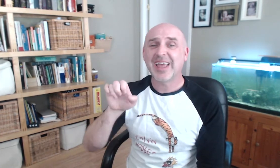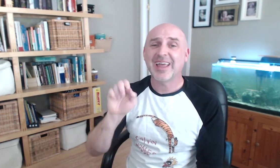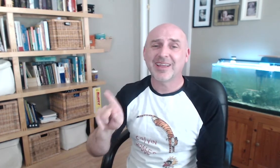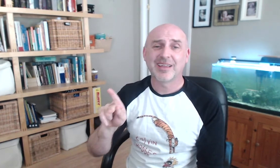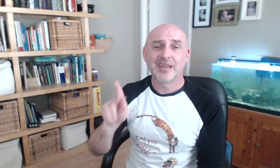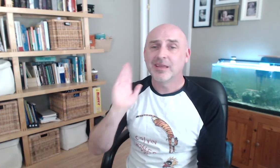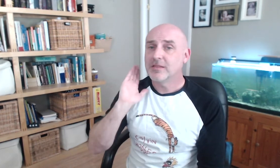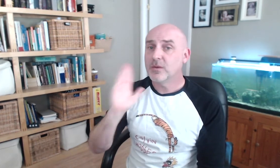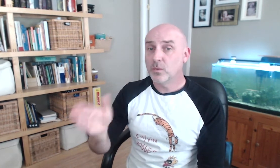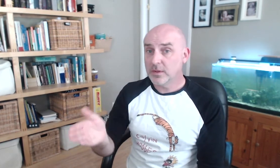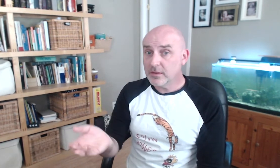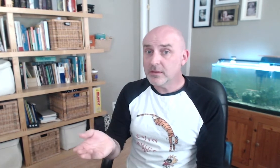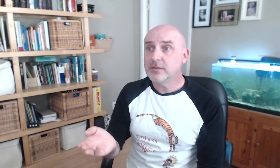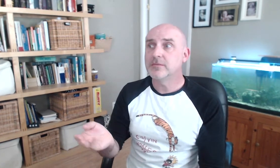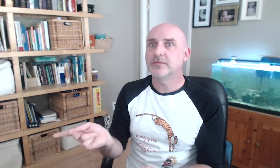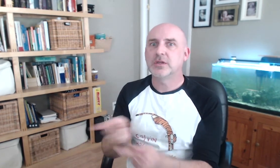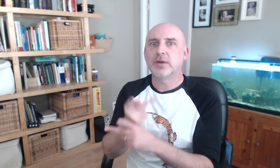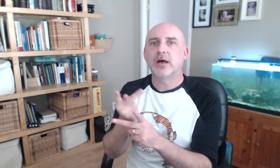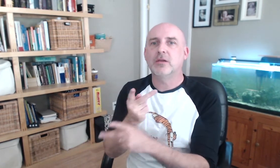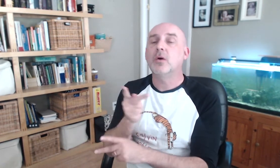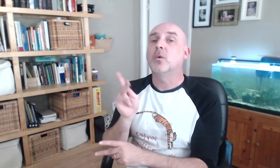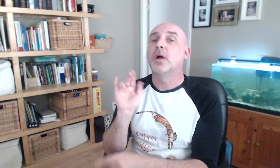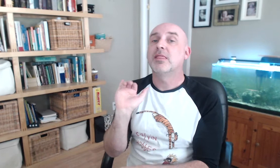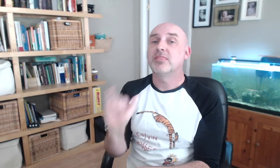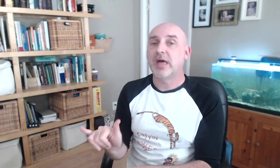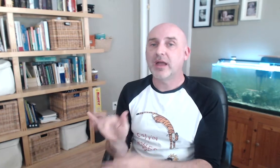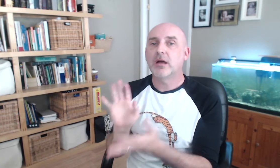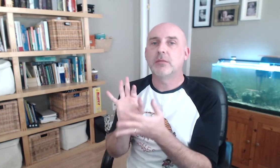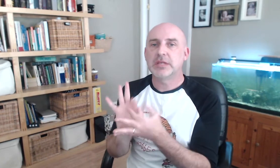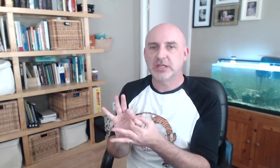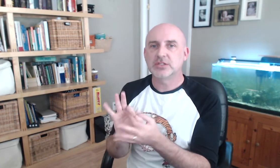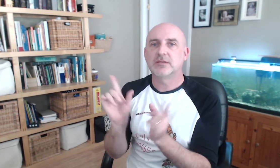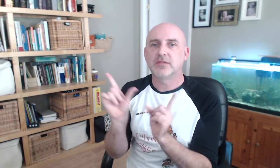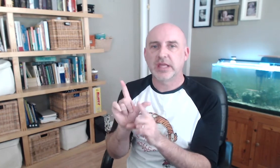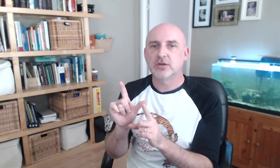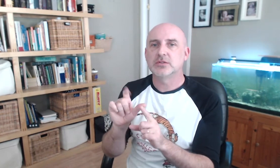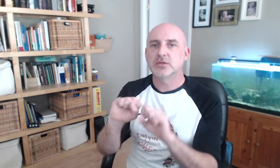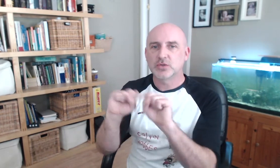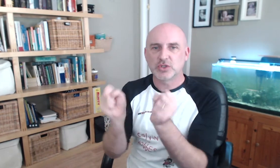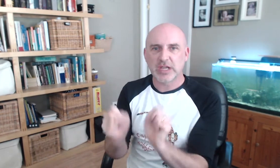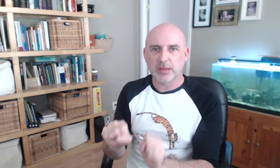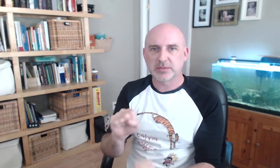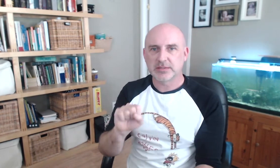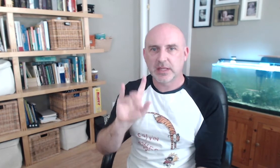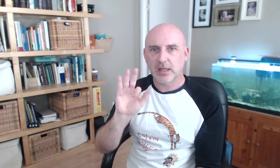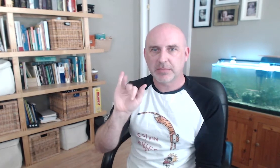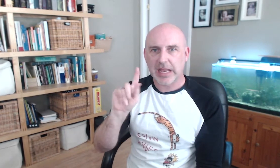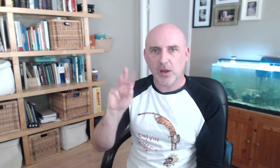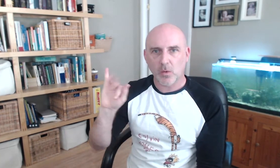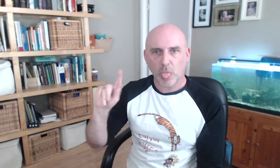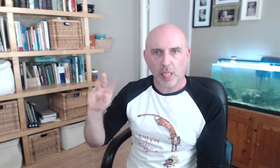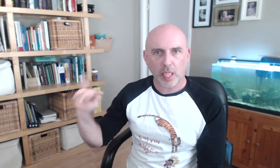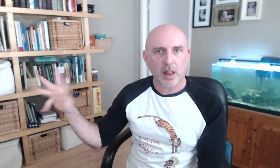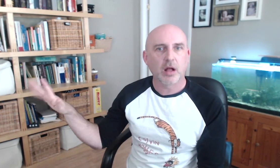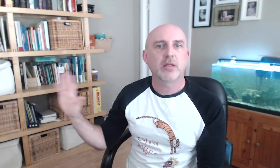heck. They will figure out, oh, that combination of letters, those shapes, the up, down, all